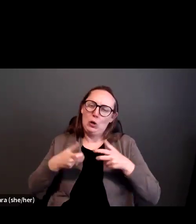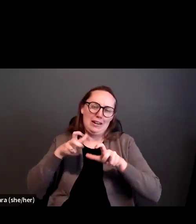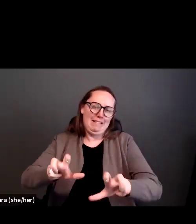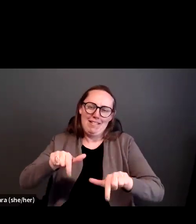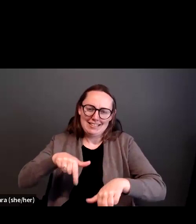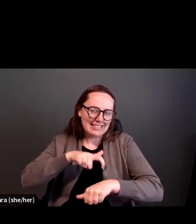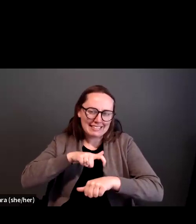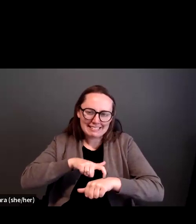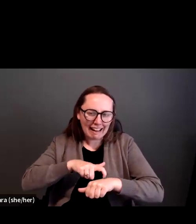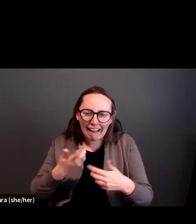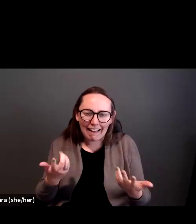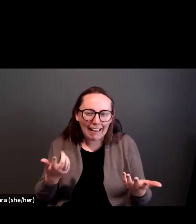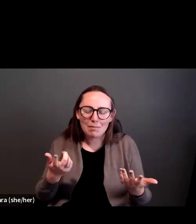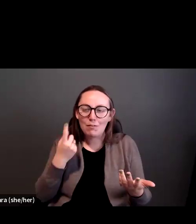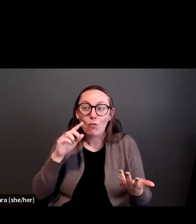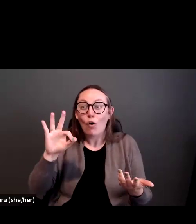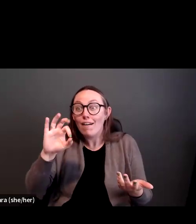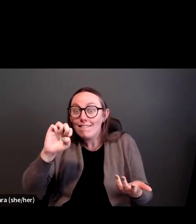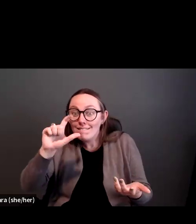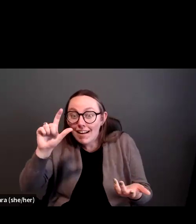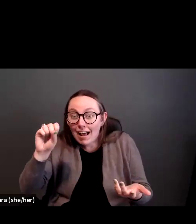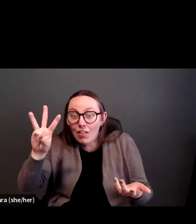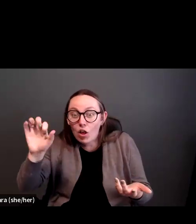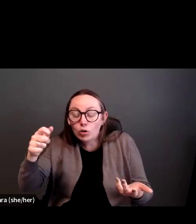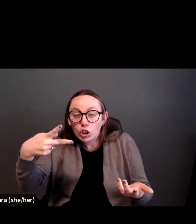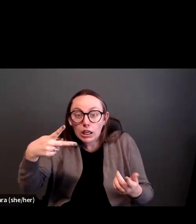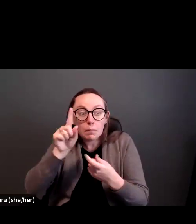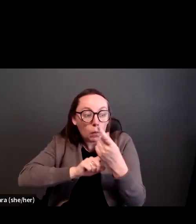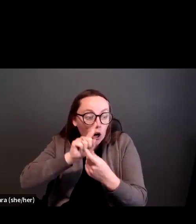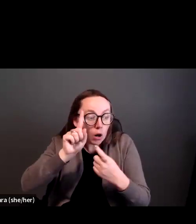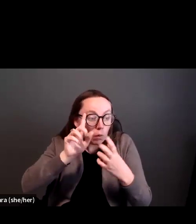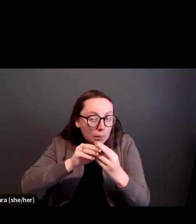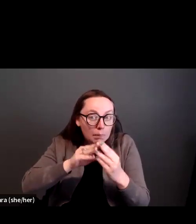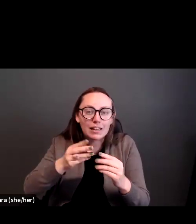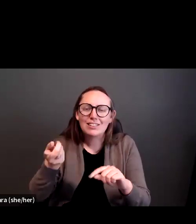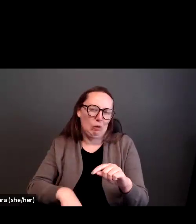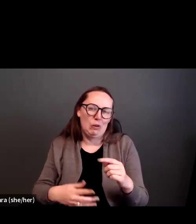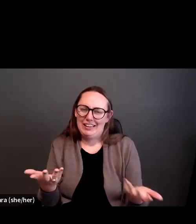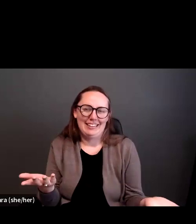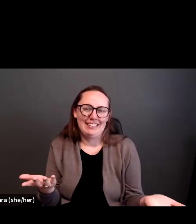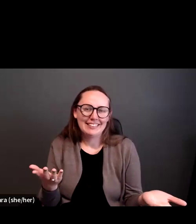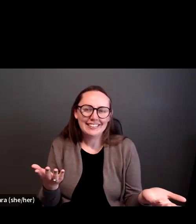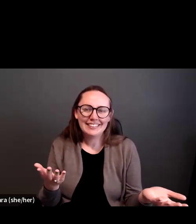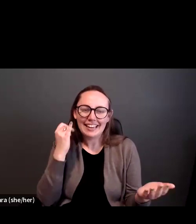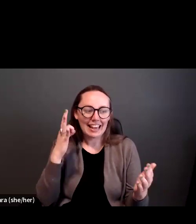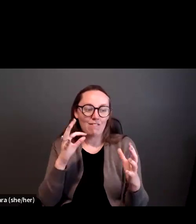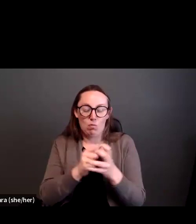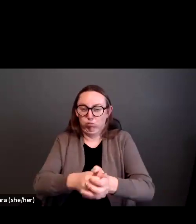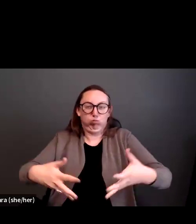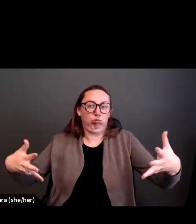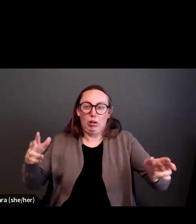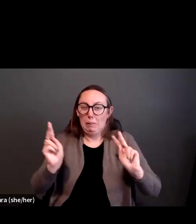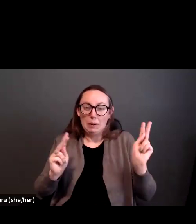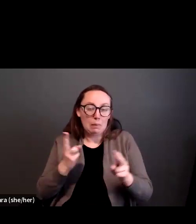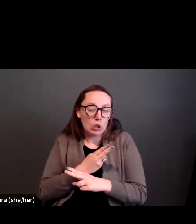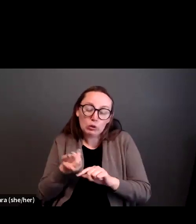meet with 1,000 students. But the more people you can have dedicated to these things, the more likely it is you can